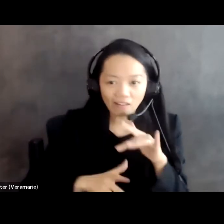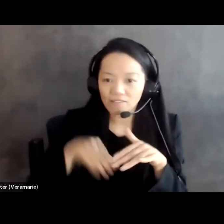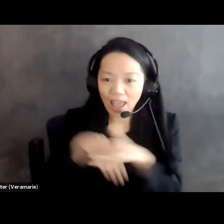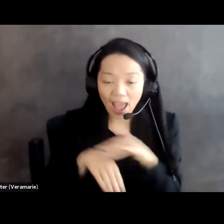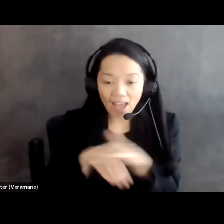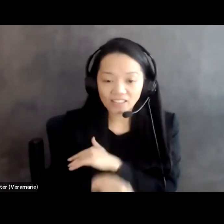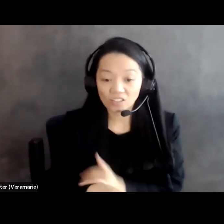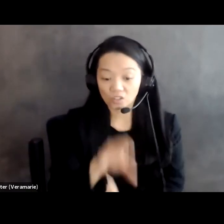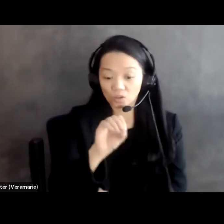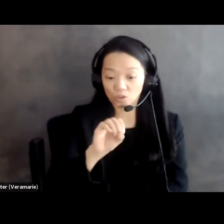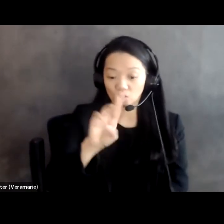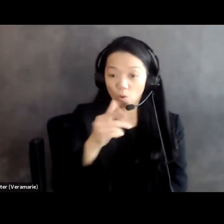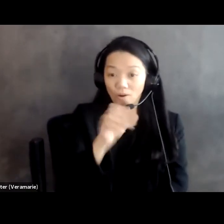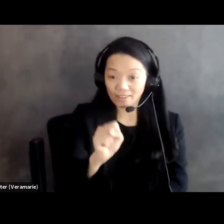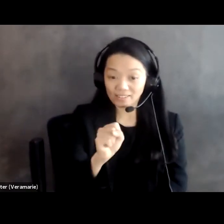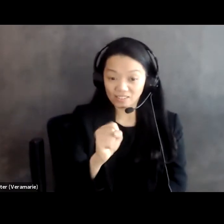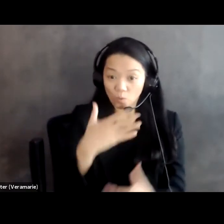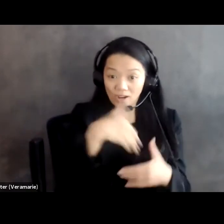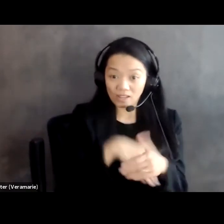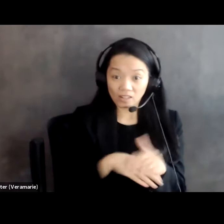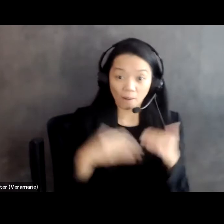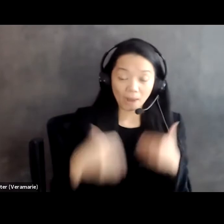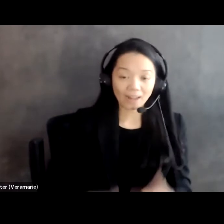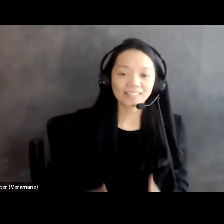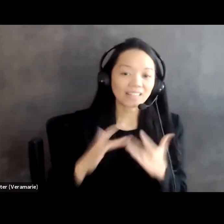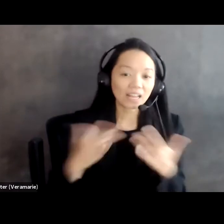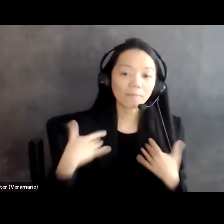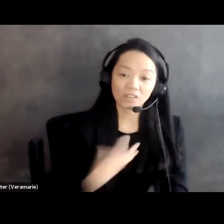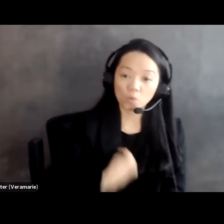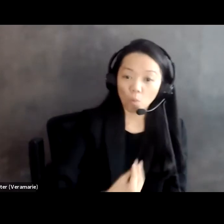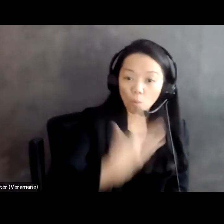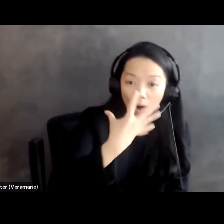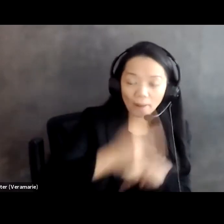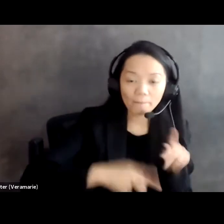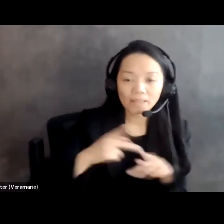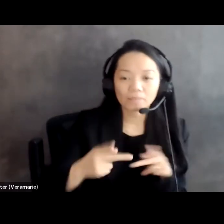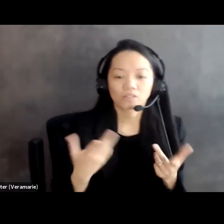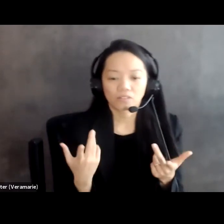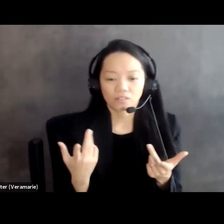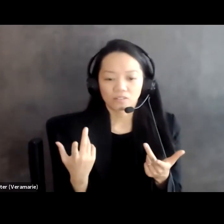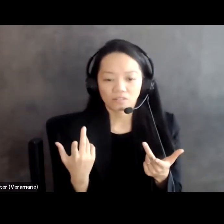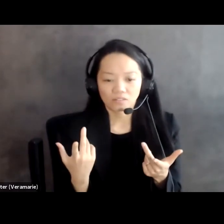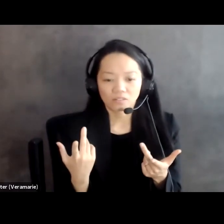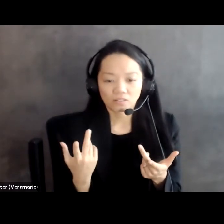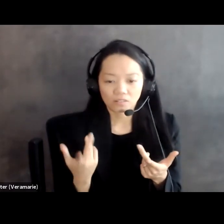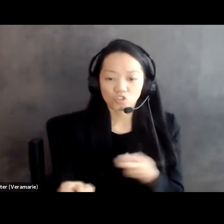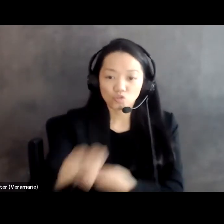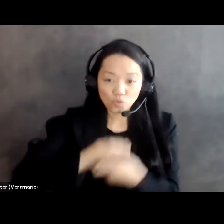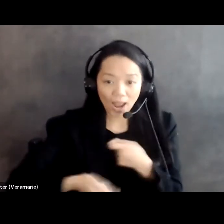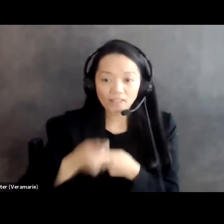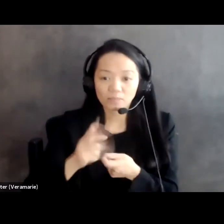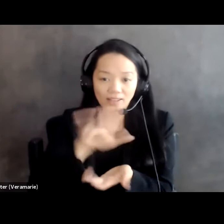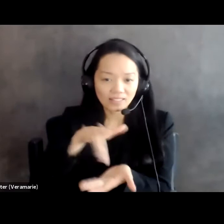organs that went into the bodies of largely white people, but not just so, at the transplant centers in